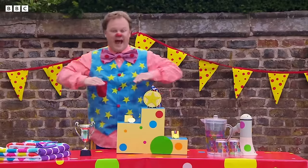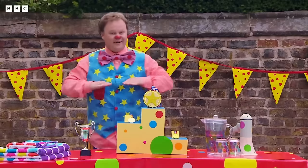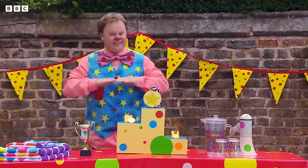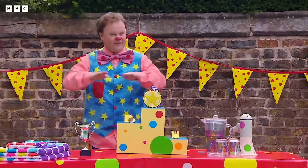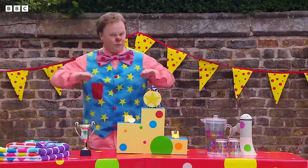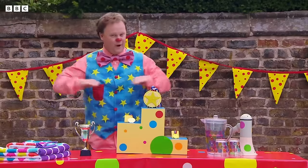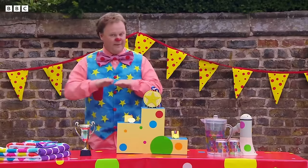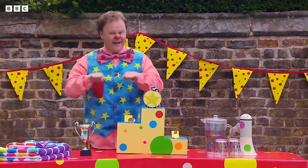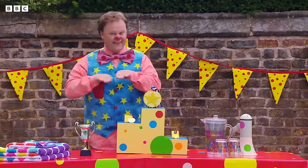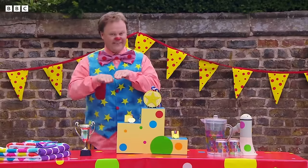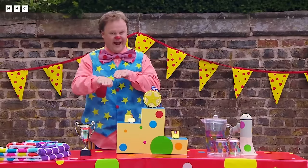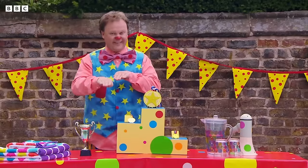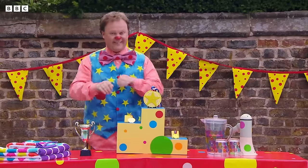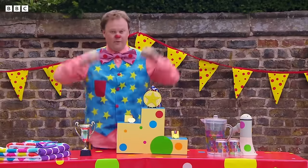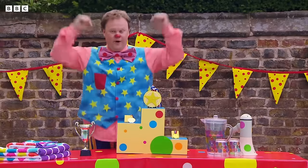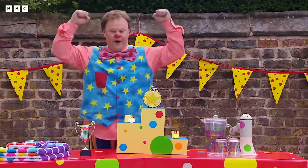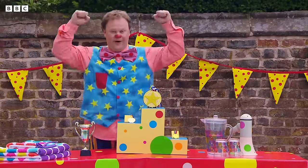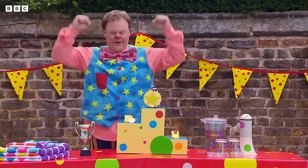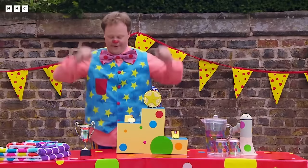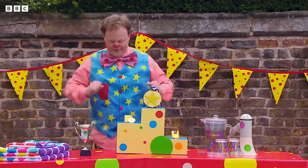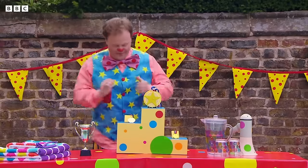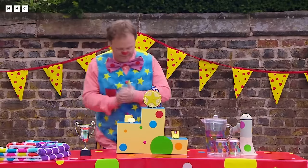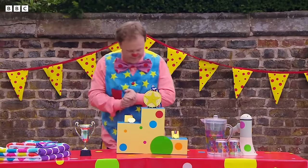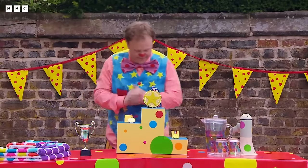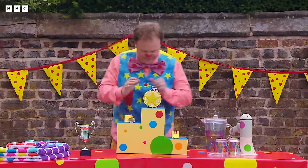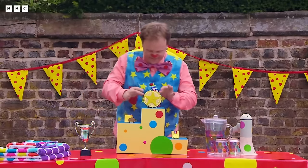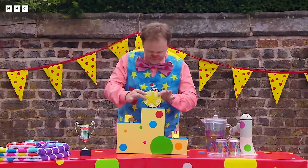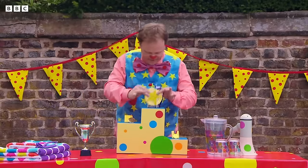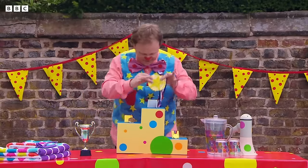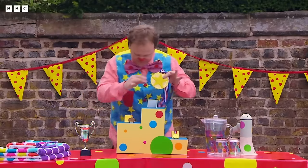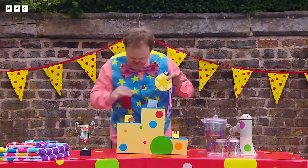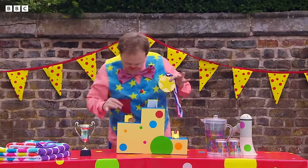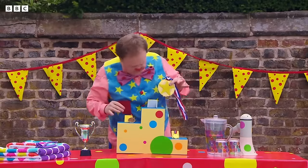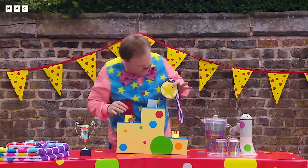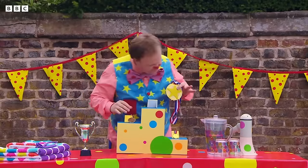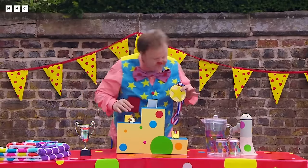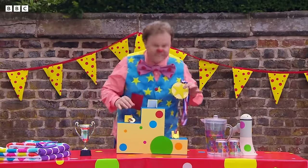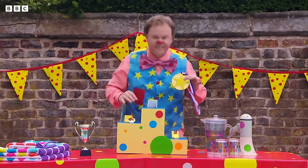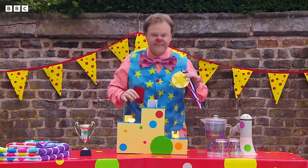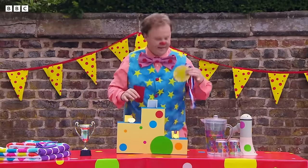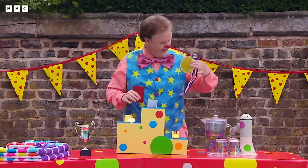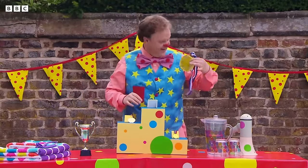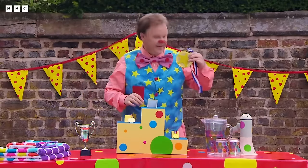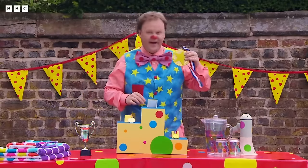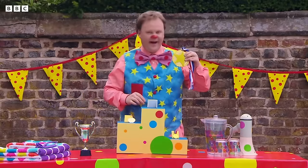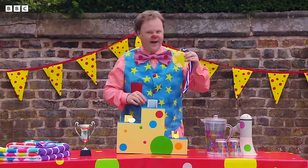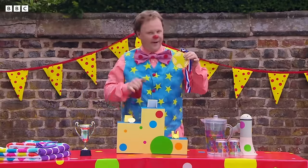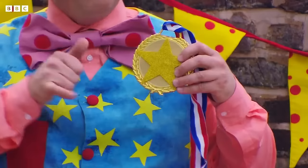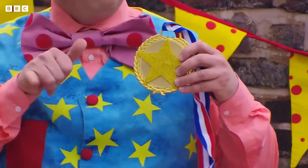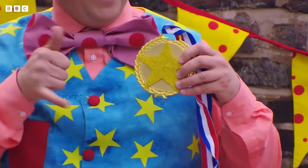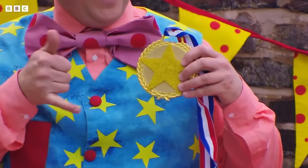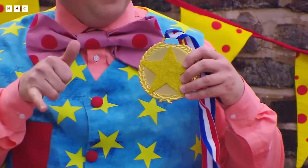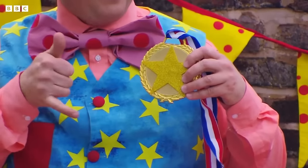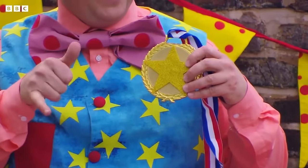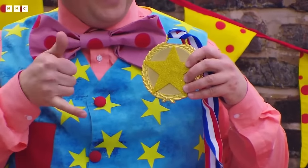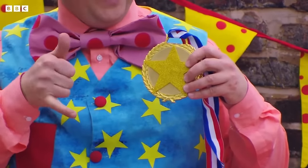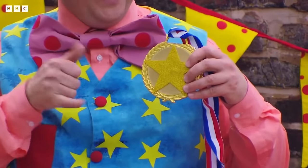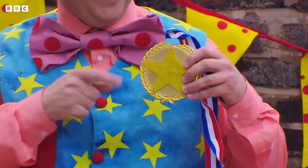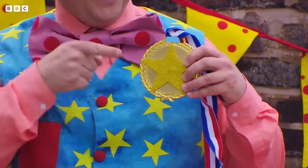have a swimming race. Woohoo! Wow, you might win a medal, Mr. Tumble. Maybe.